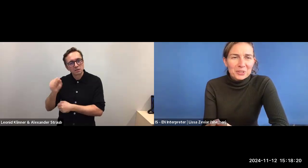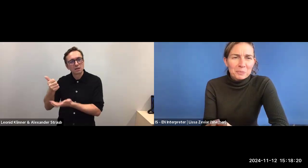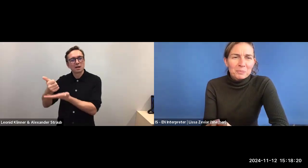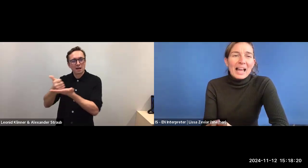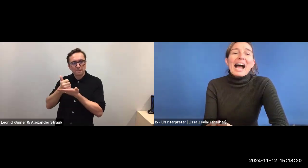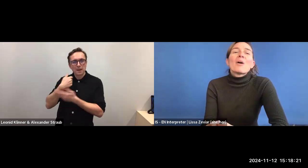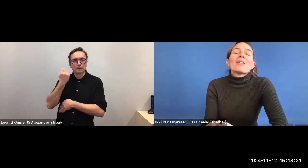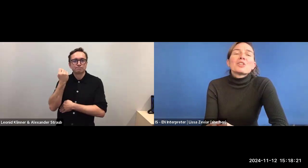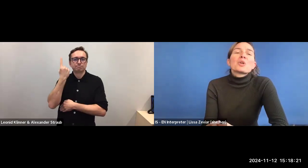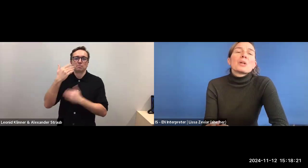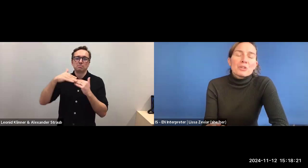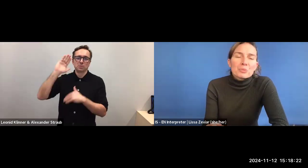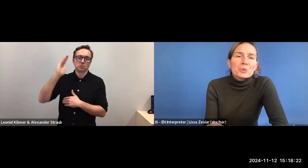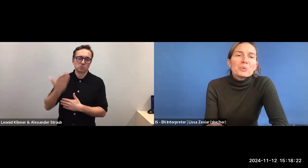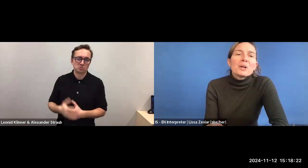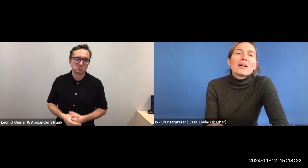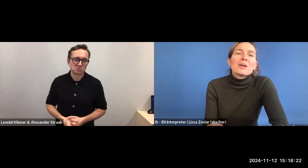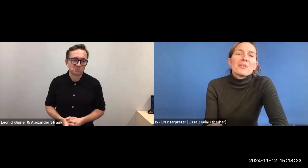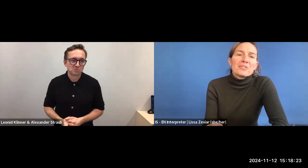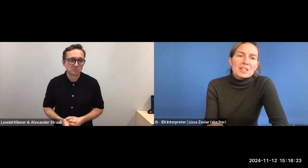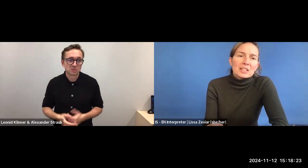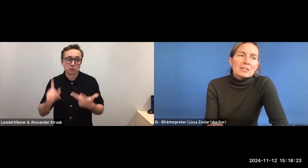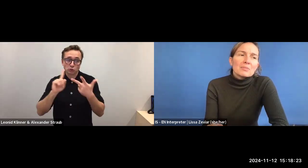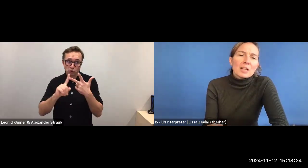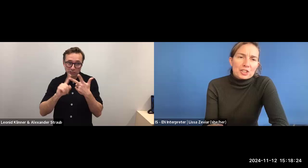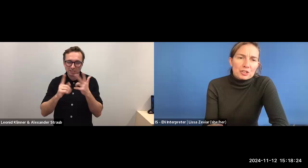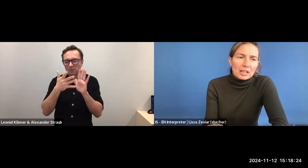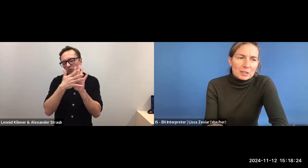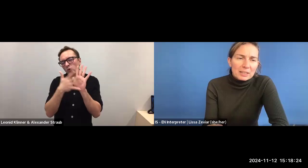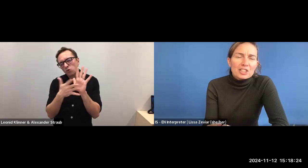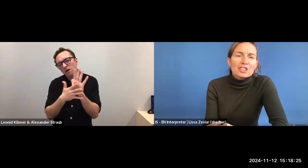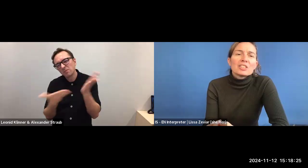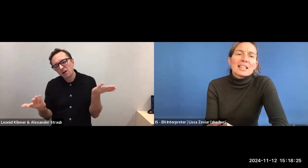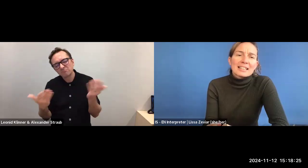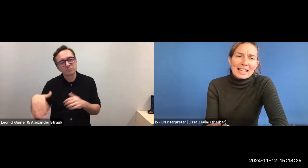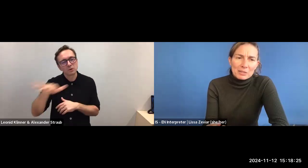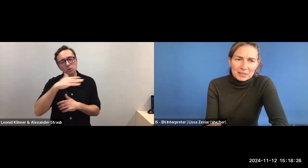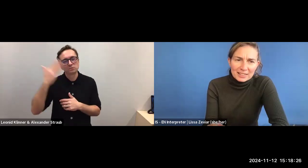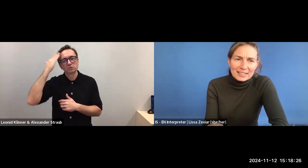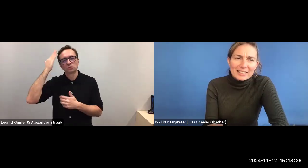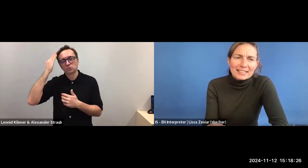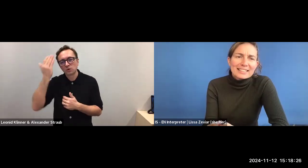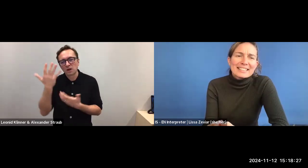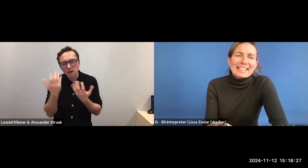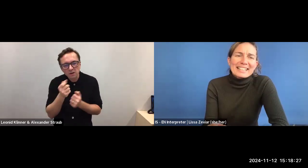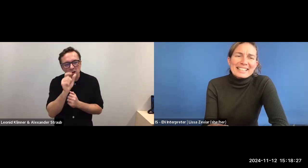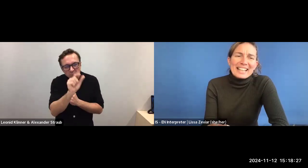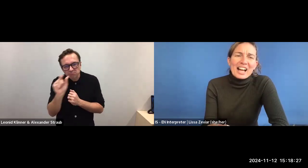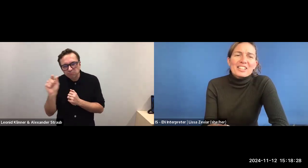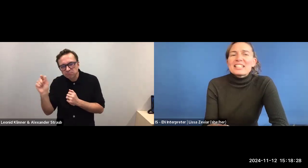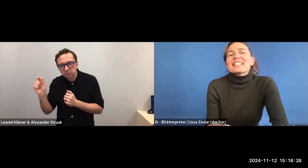what they're used to. However, going through the extra explanations and the